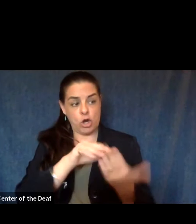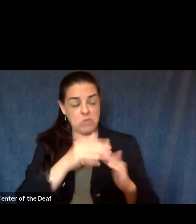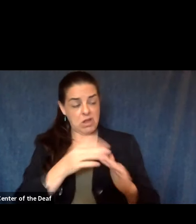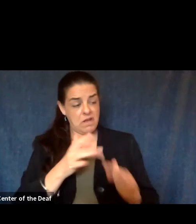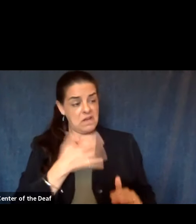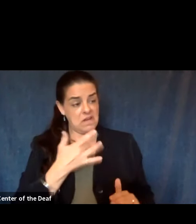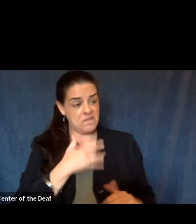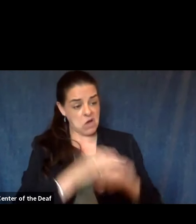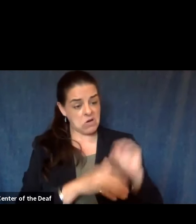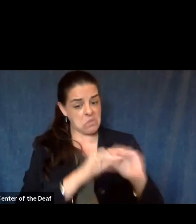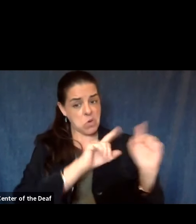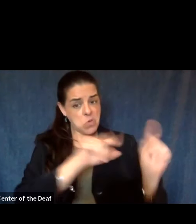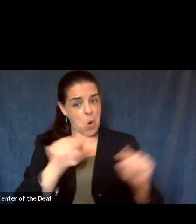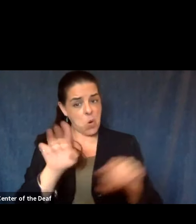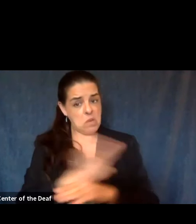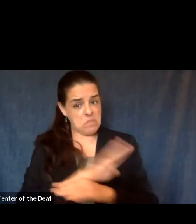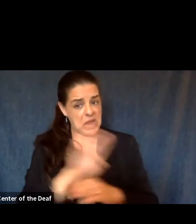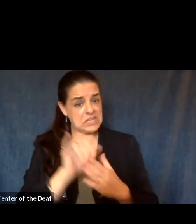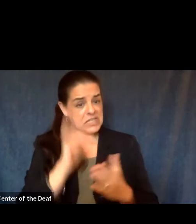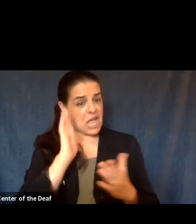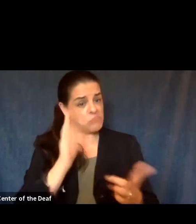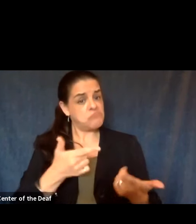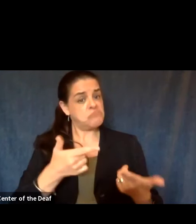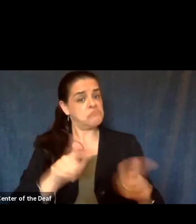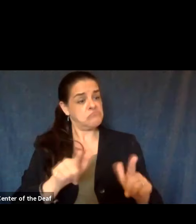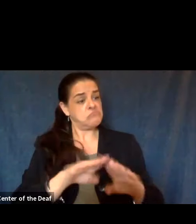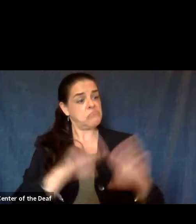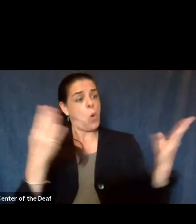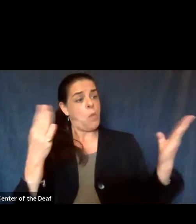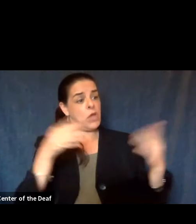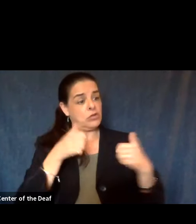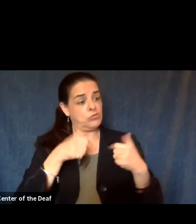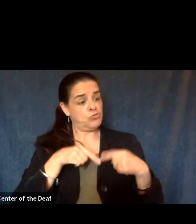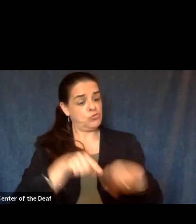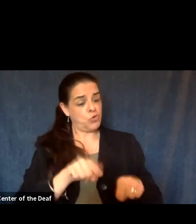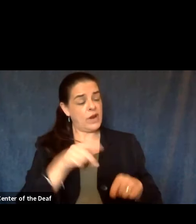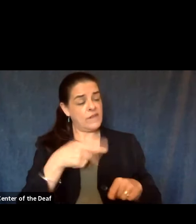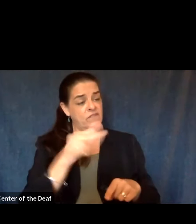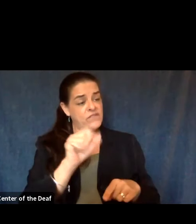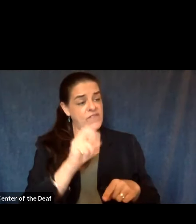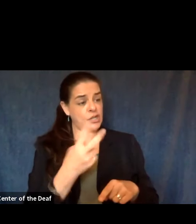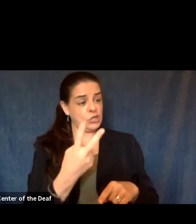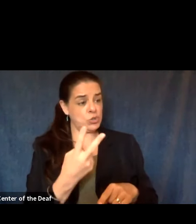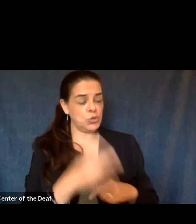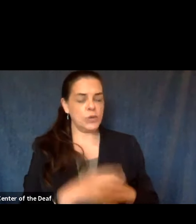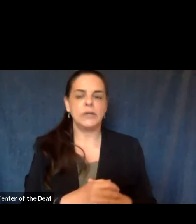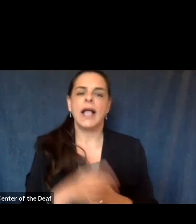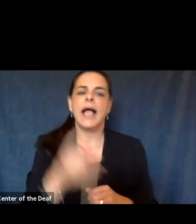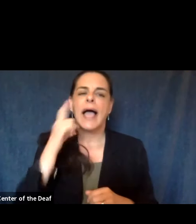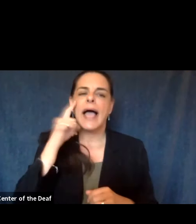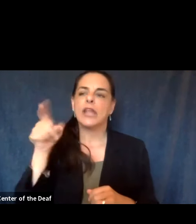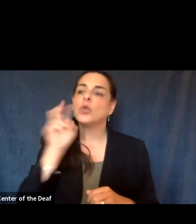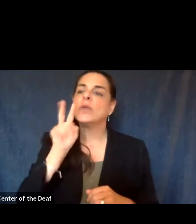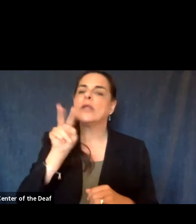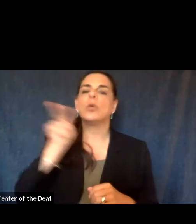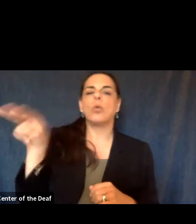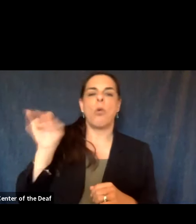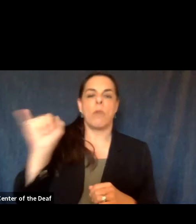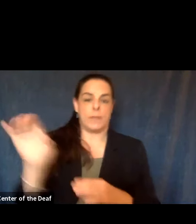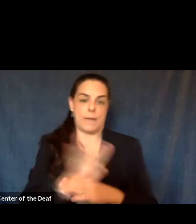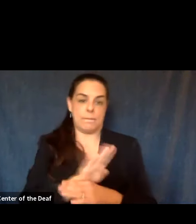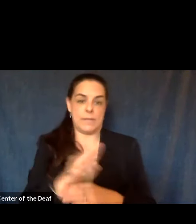patronizing businesses that will be allowed to open under phase 2? I think you need to take a look at the business, and